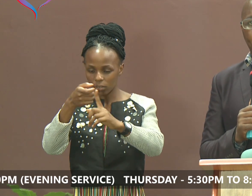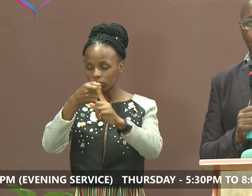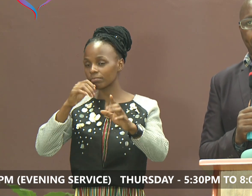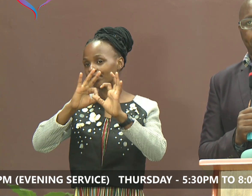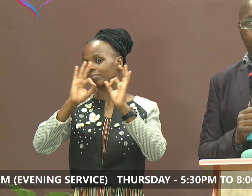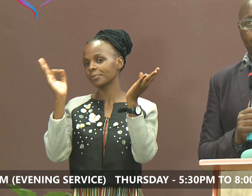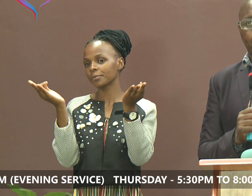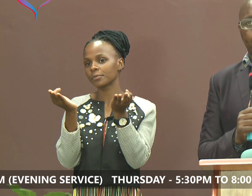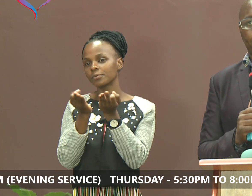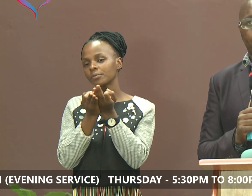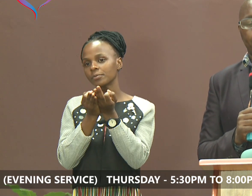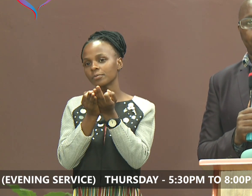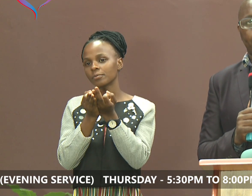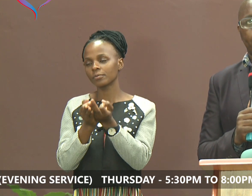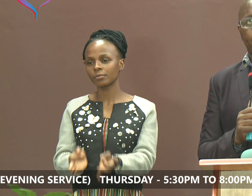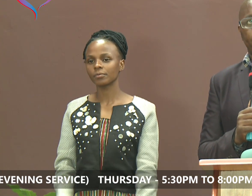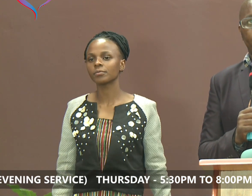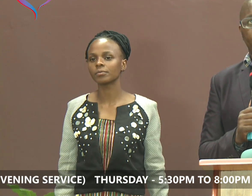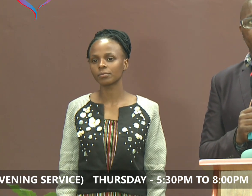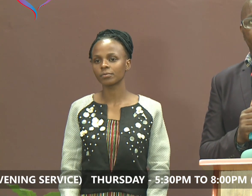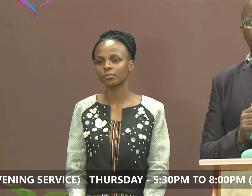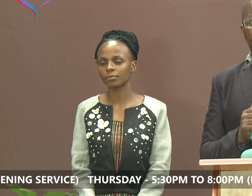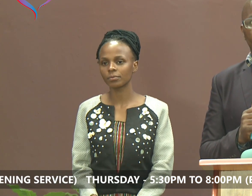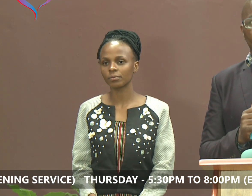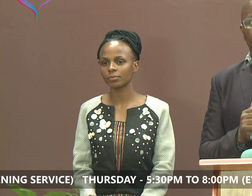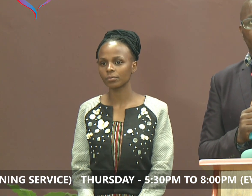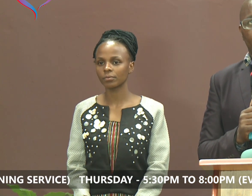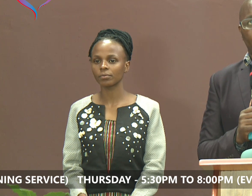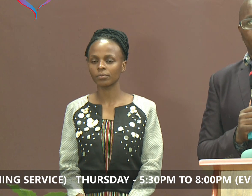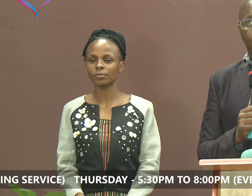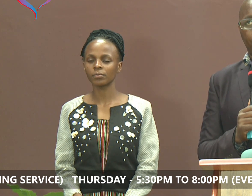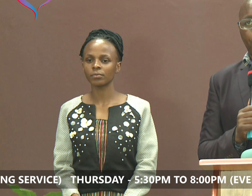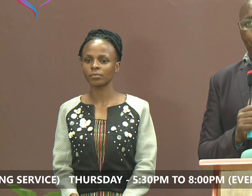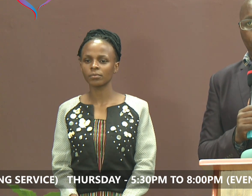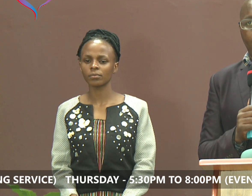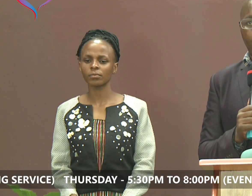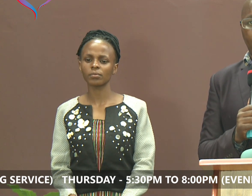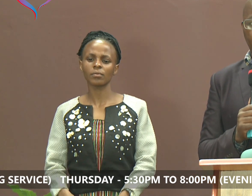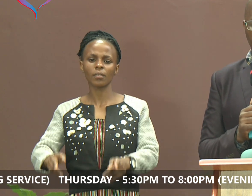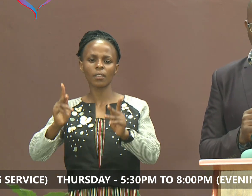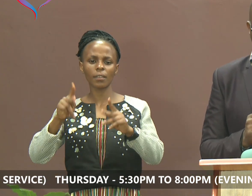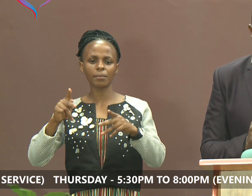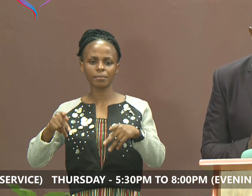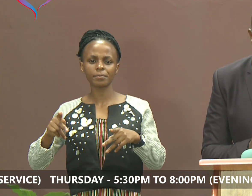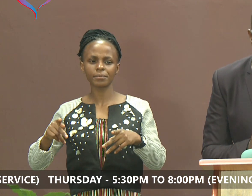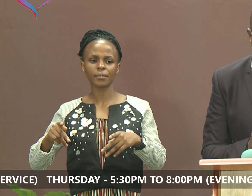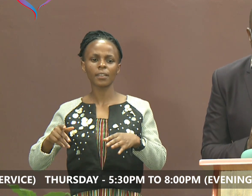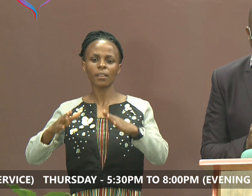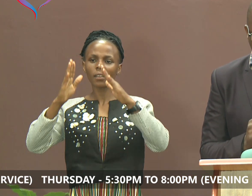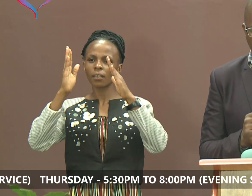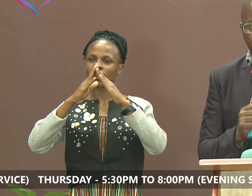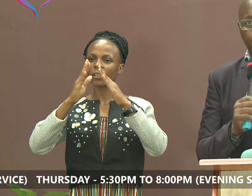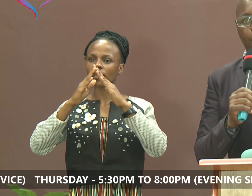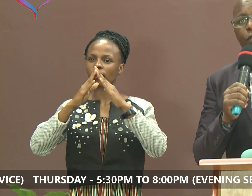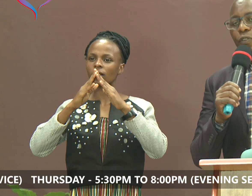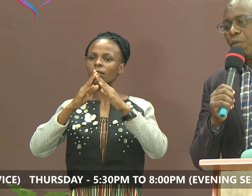wano kugamba nti social media erina bwejjewo ebirowoozo byaffe ku famire zaffe. People are at home